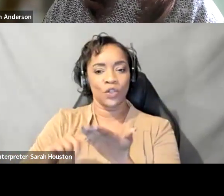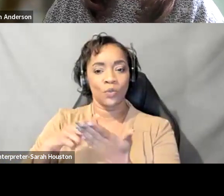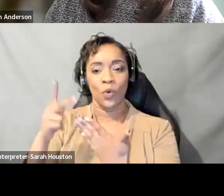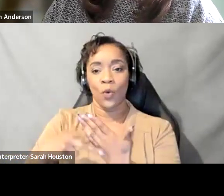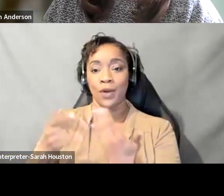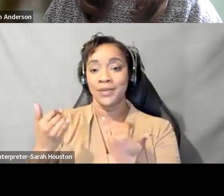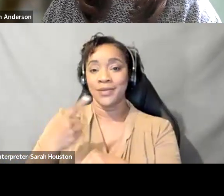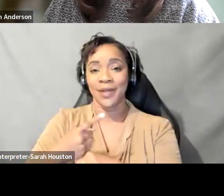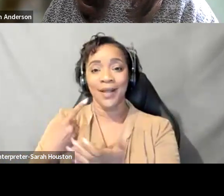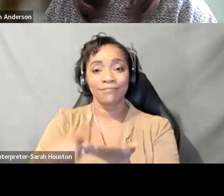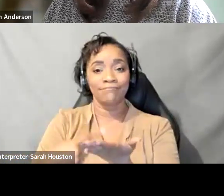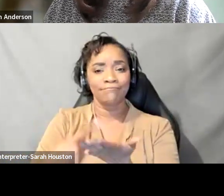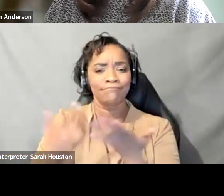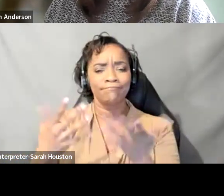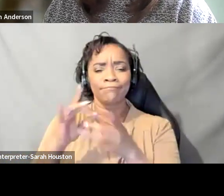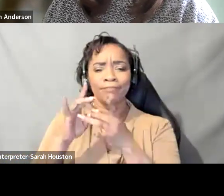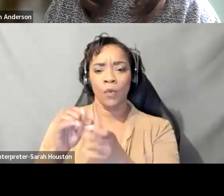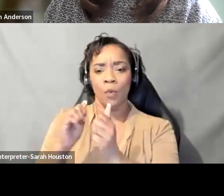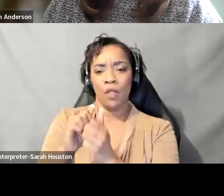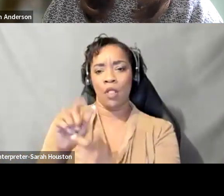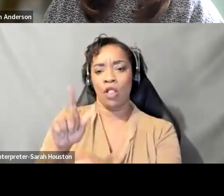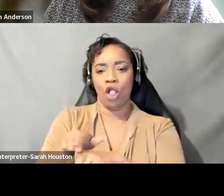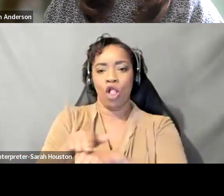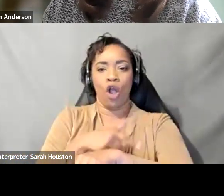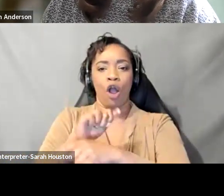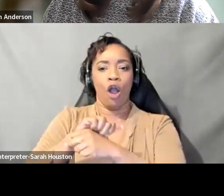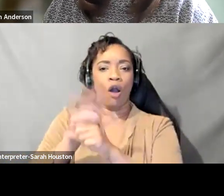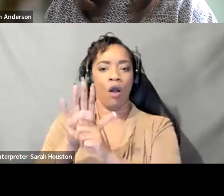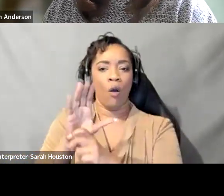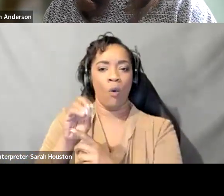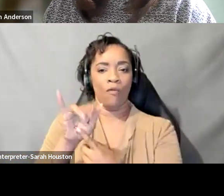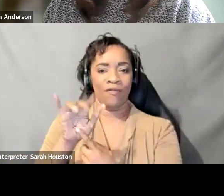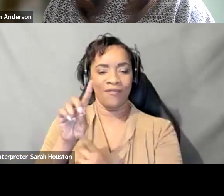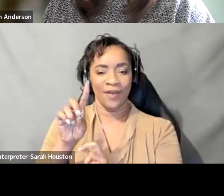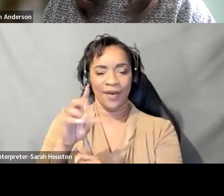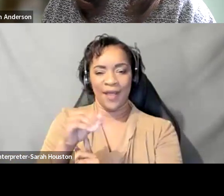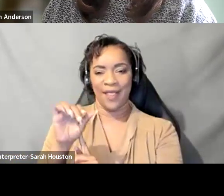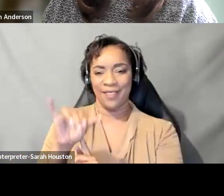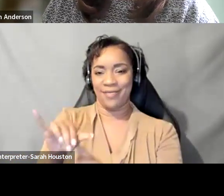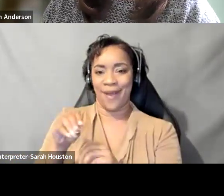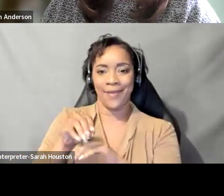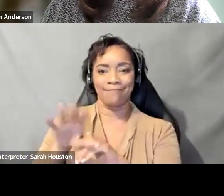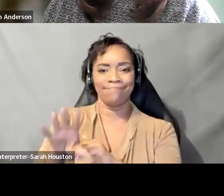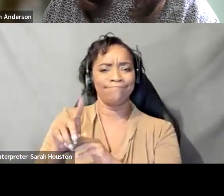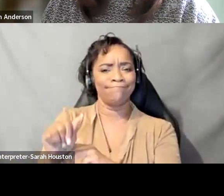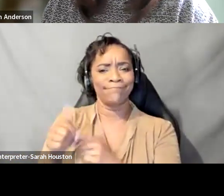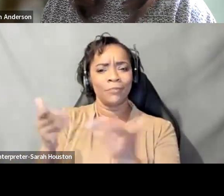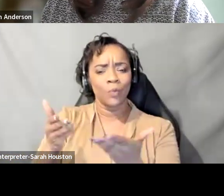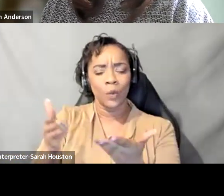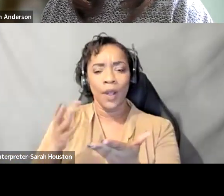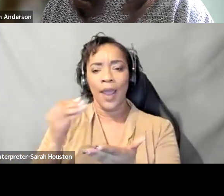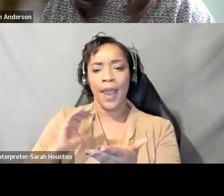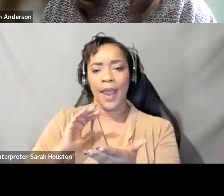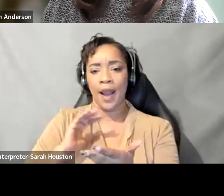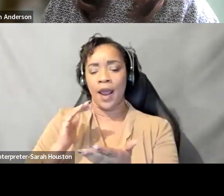is going to be around long COVID, the disability that it can cause, and the All of Us Research Program and